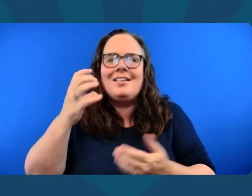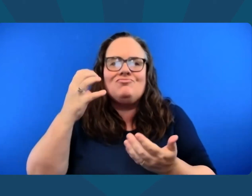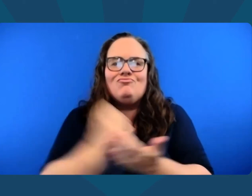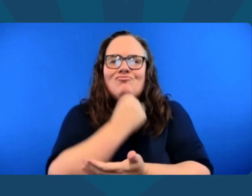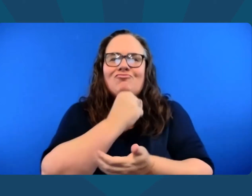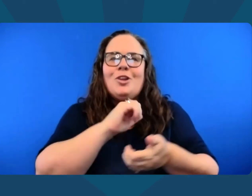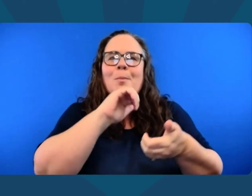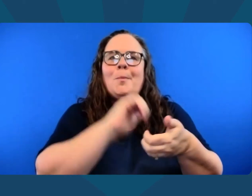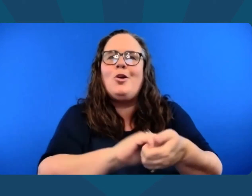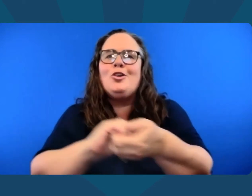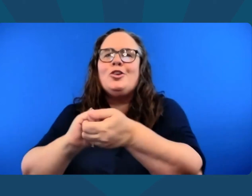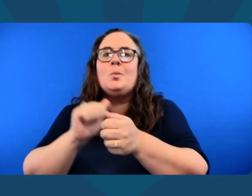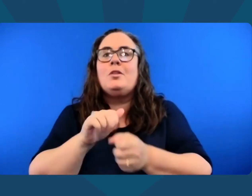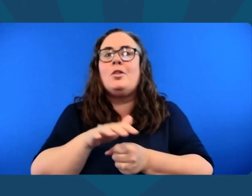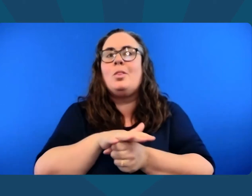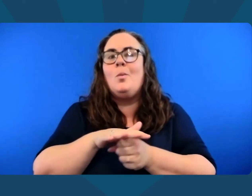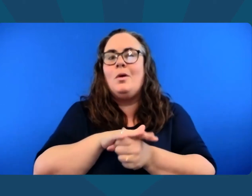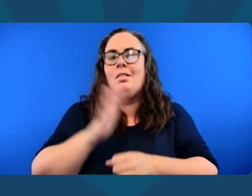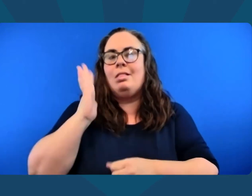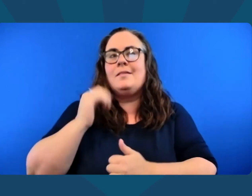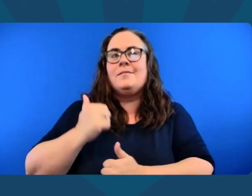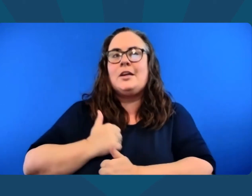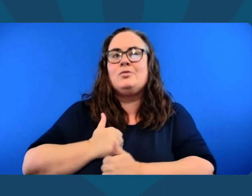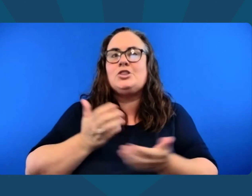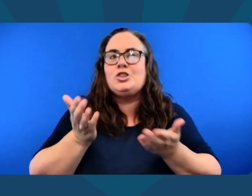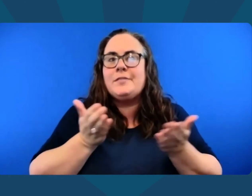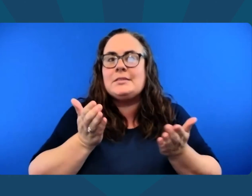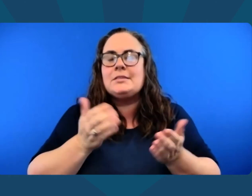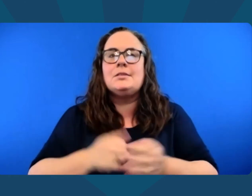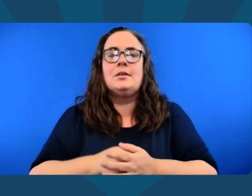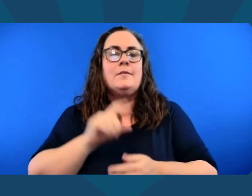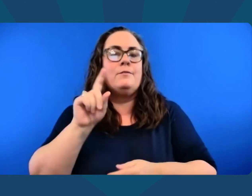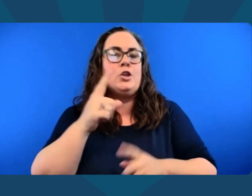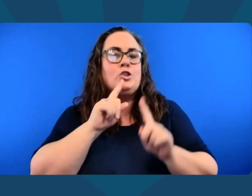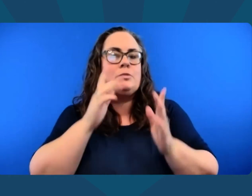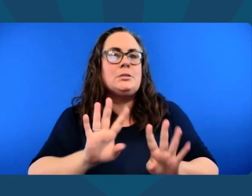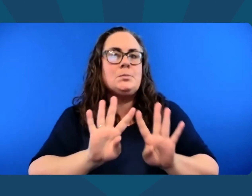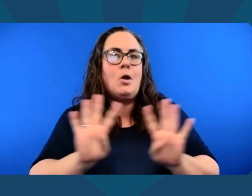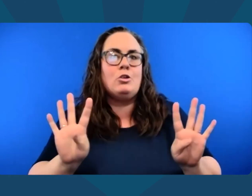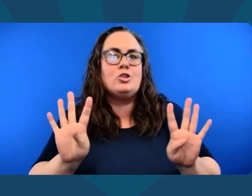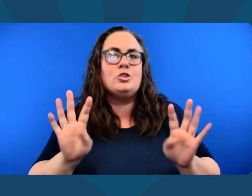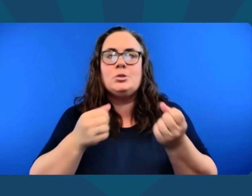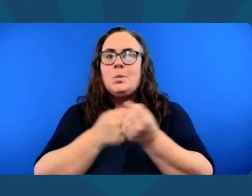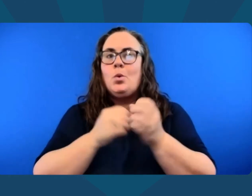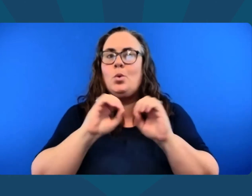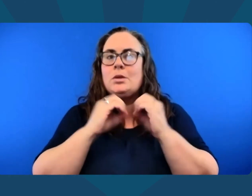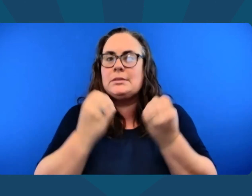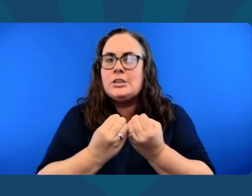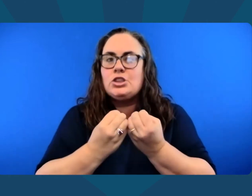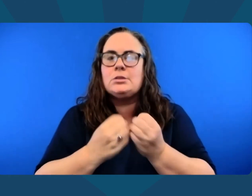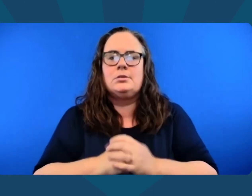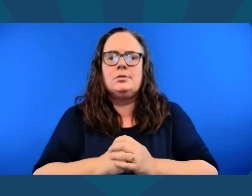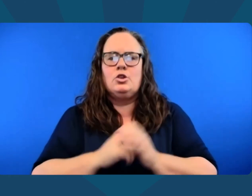Finding opportunities to partner with local veteran services, first responder support organizations,